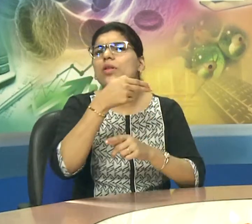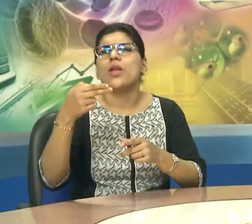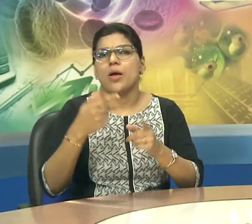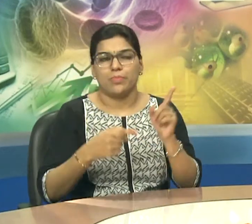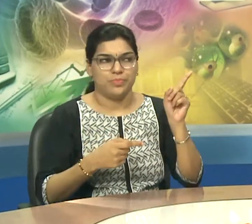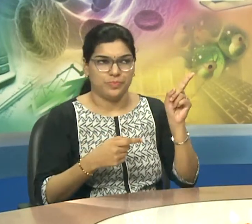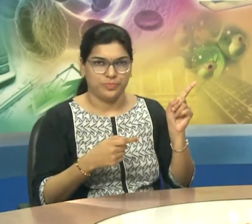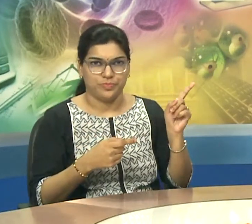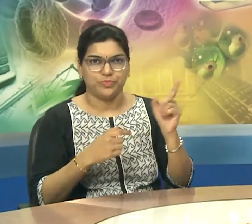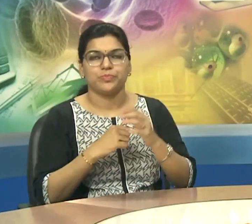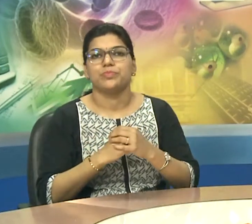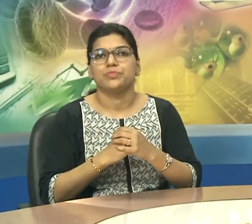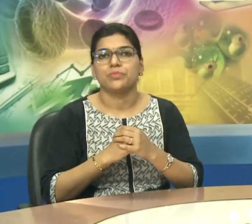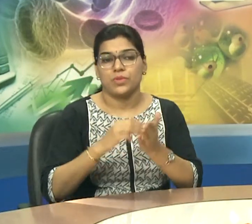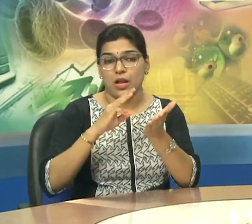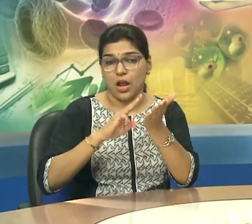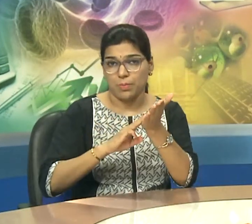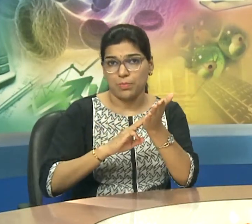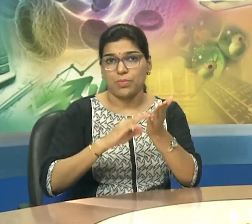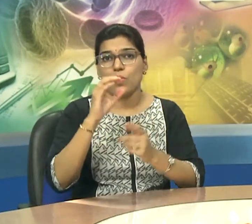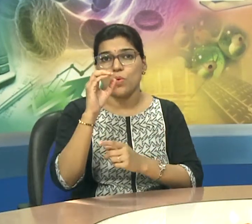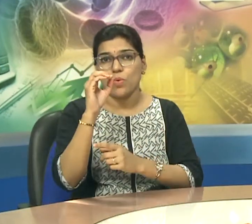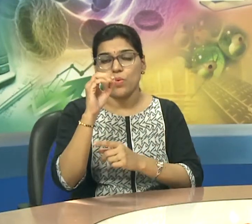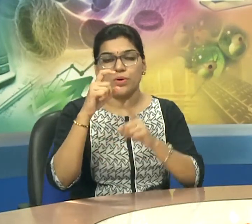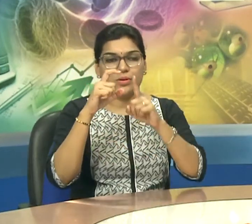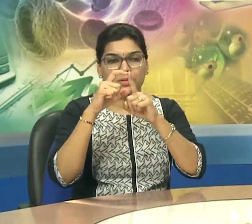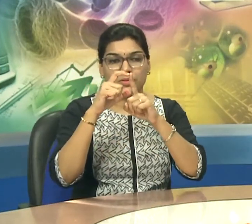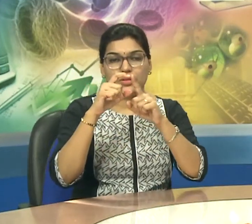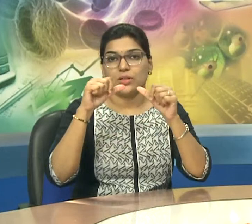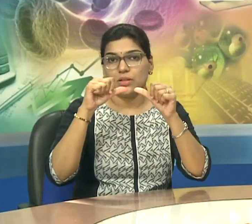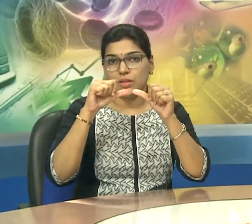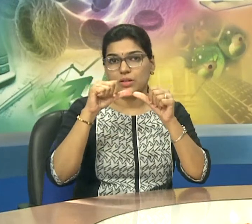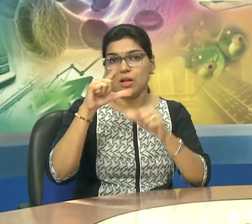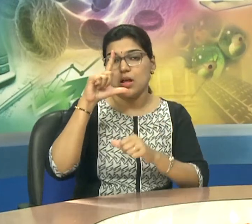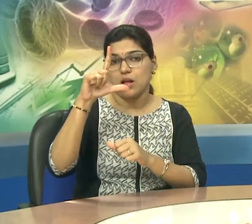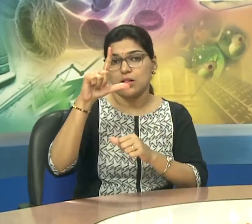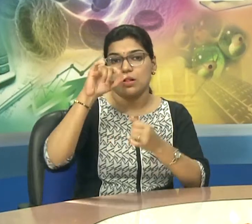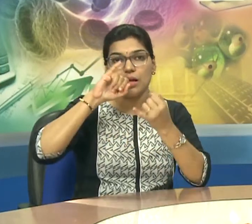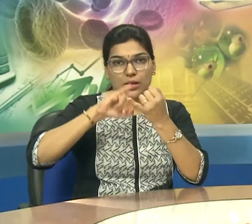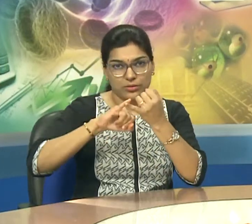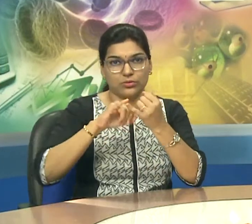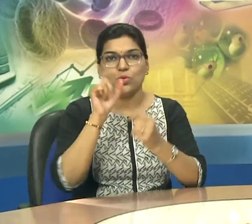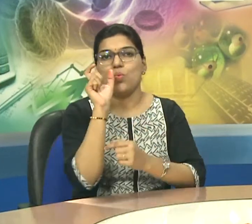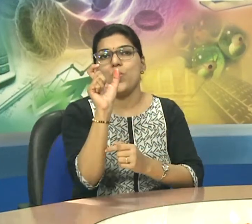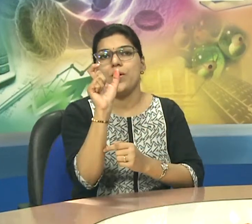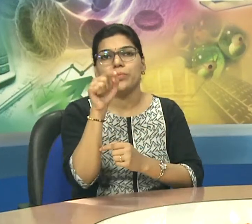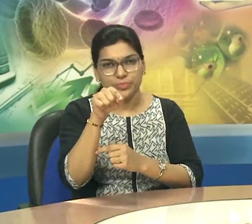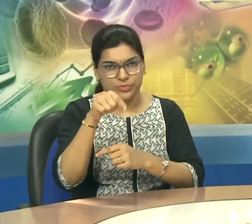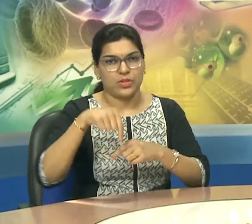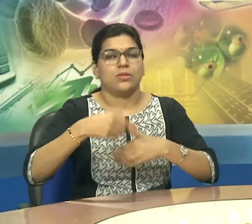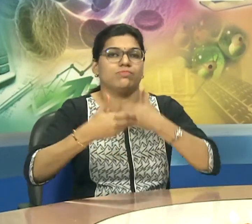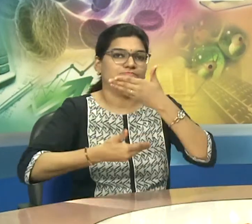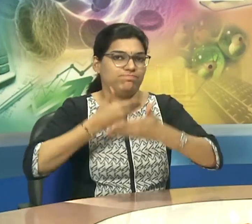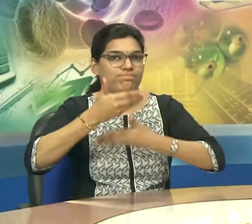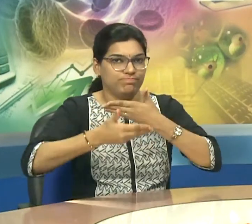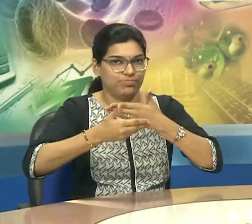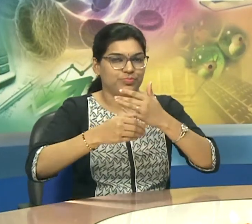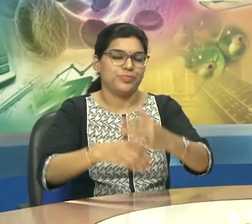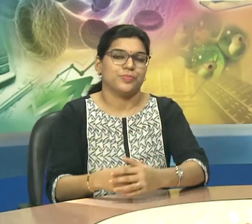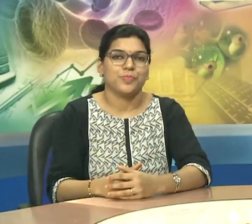words. The lesson has few modals. This is the part of grammar